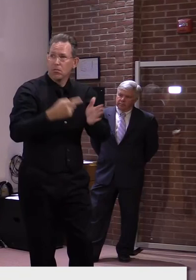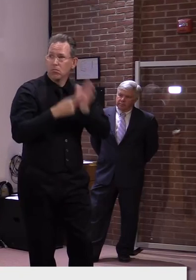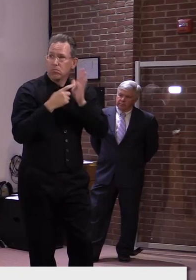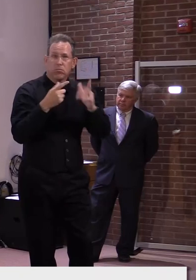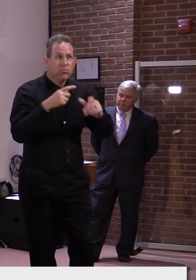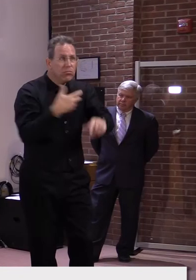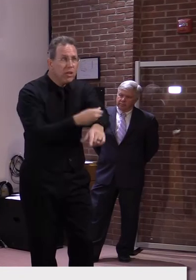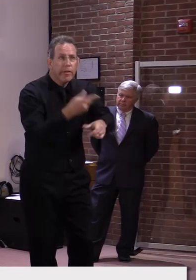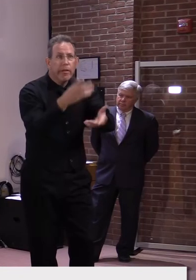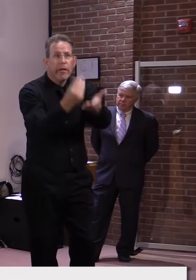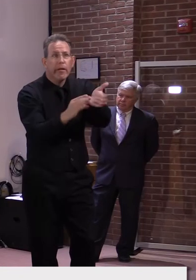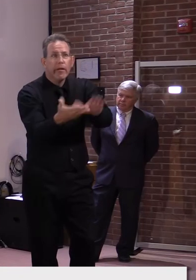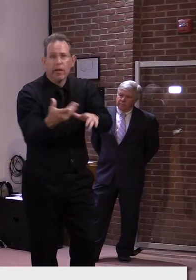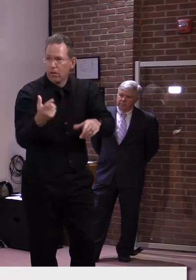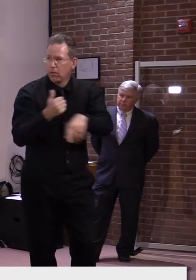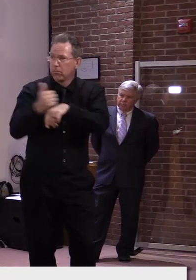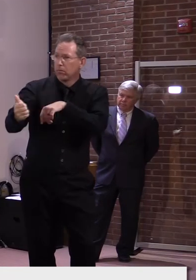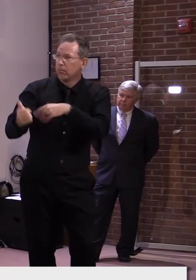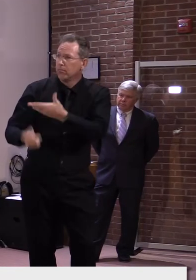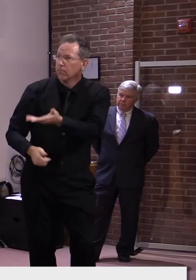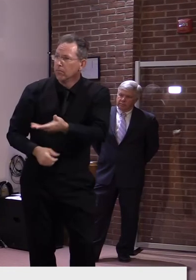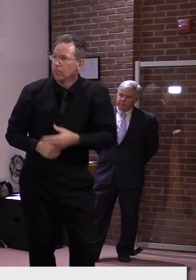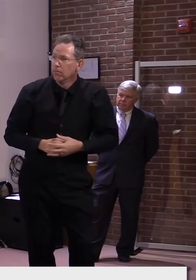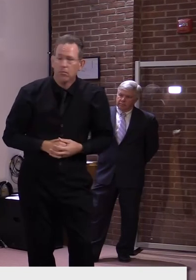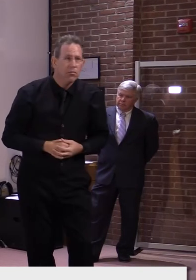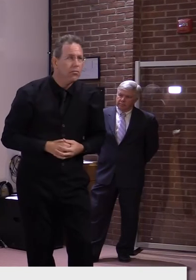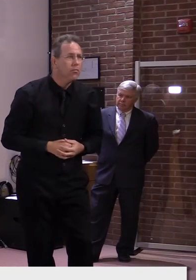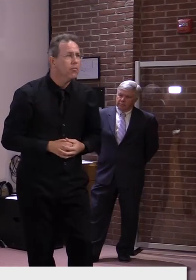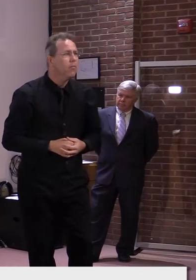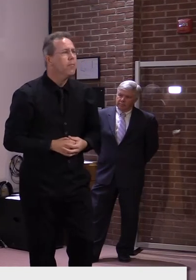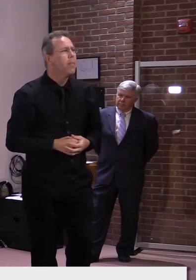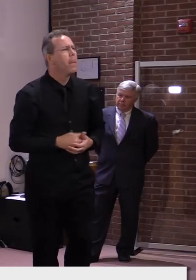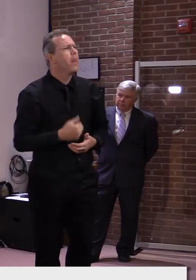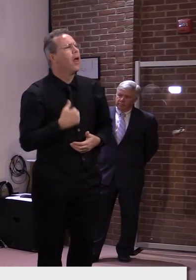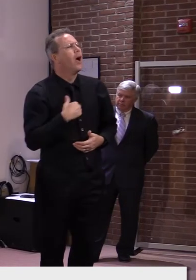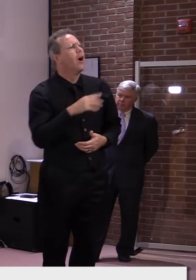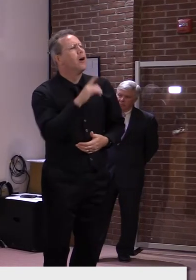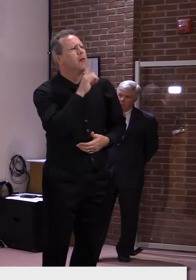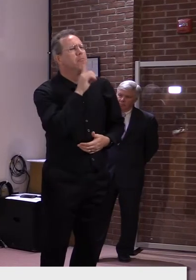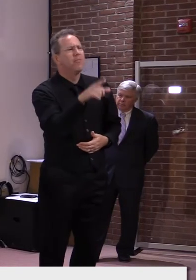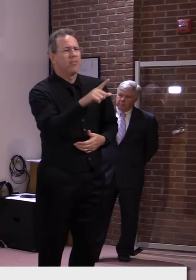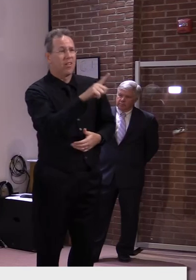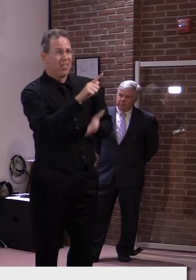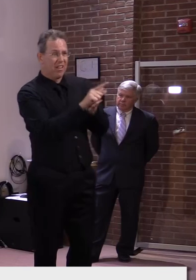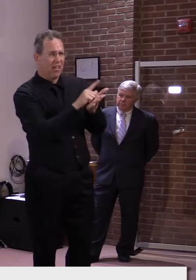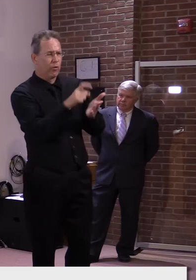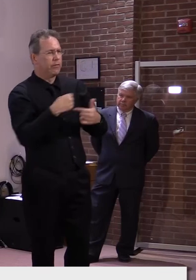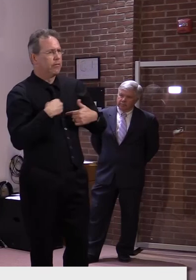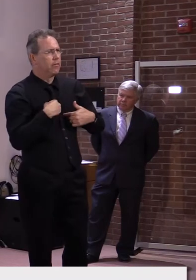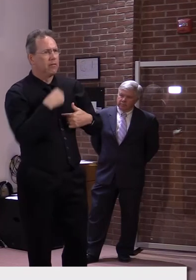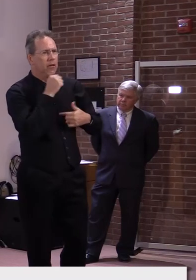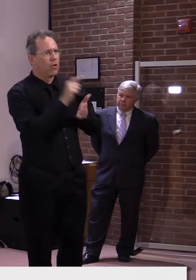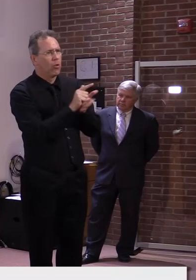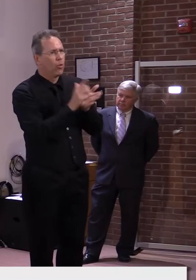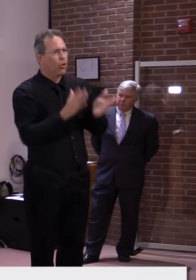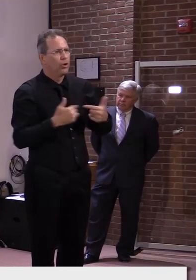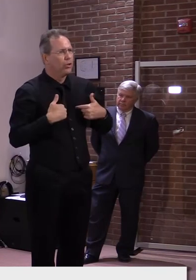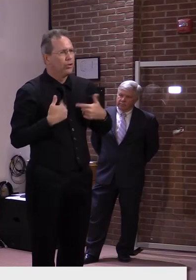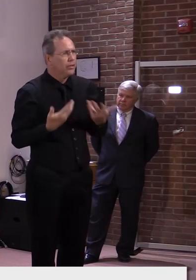legal question and probably better for a lawyer and a constitutional lawyer or whoever.